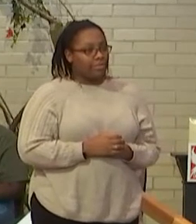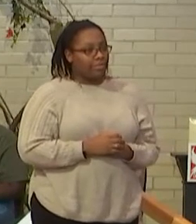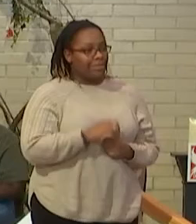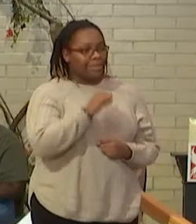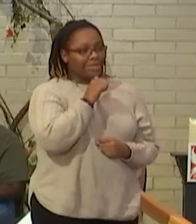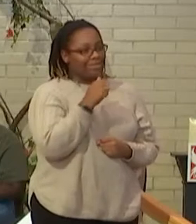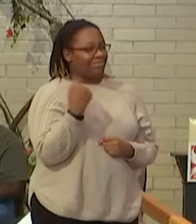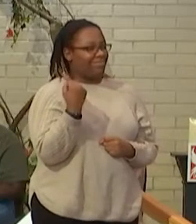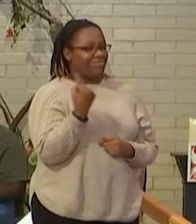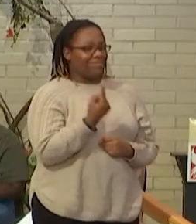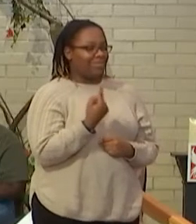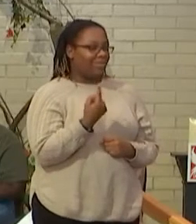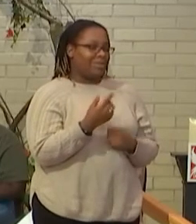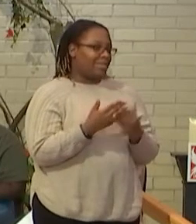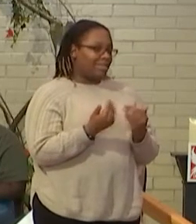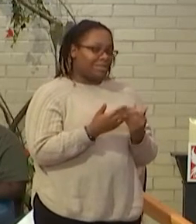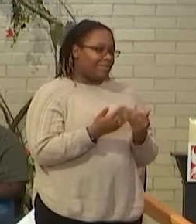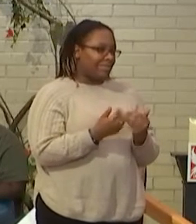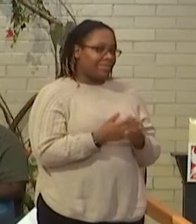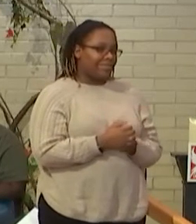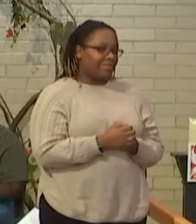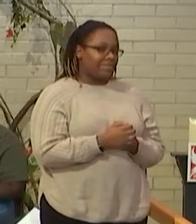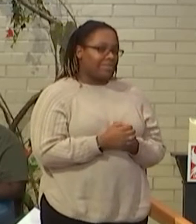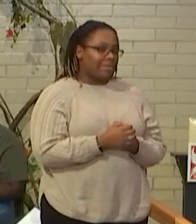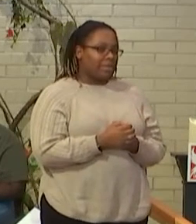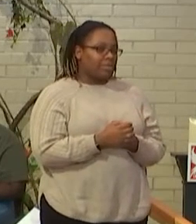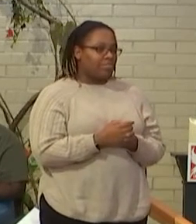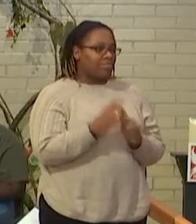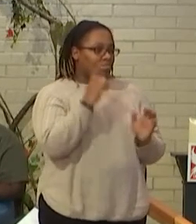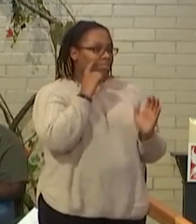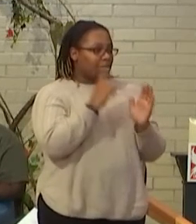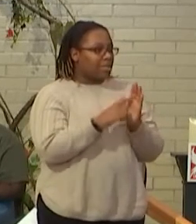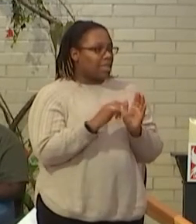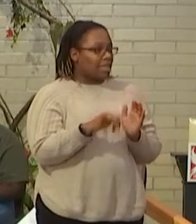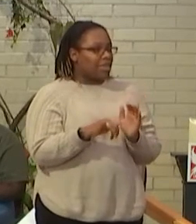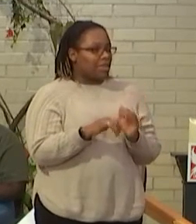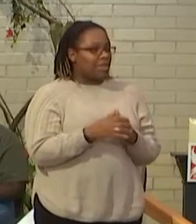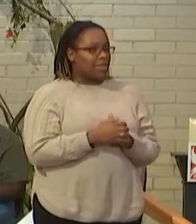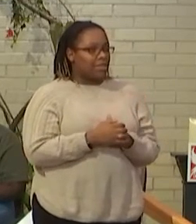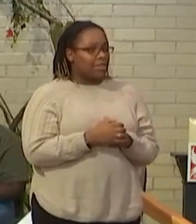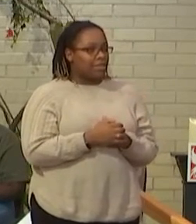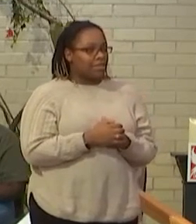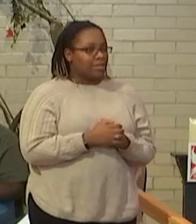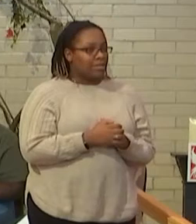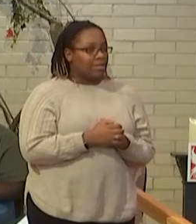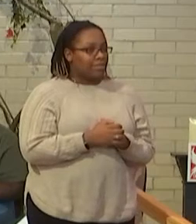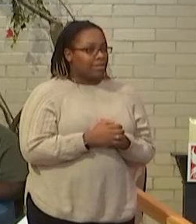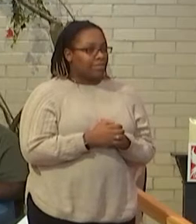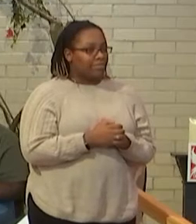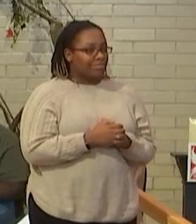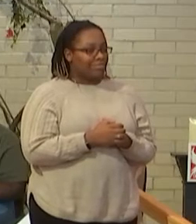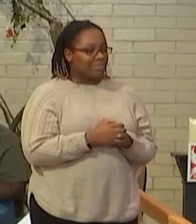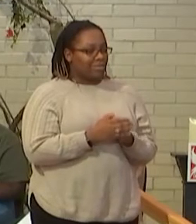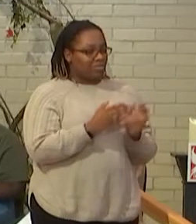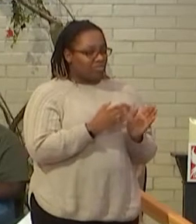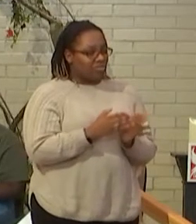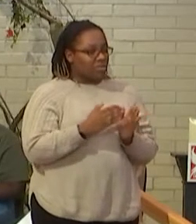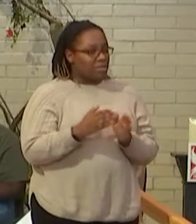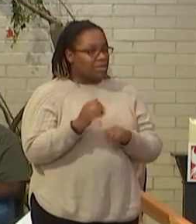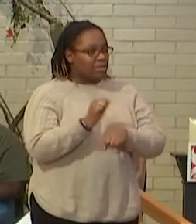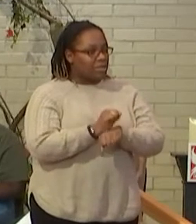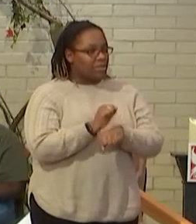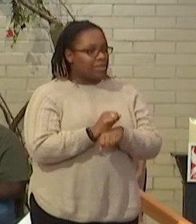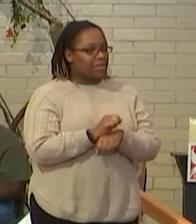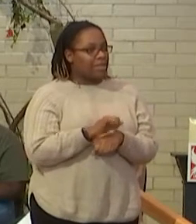easy. So just recognizing that that's kind of how it works. That's probably why most